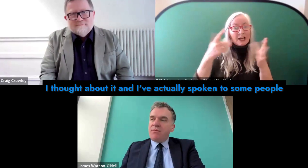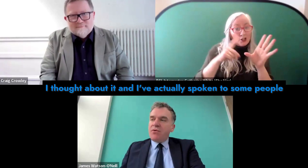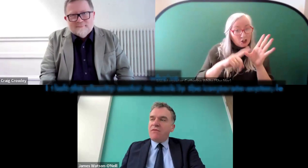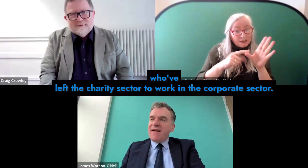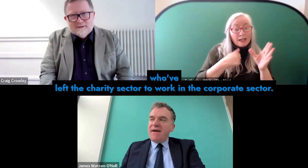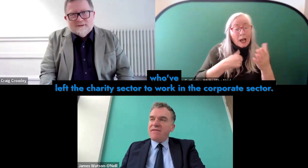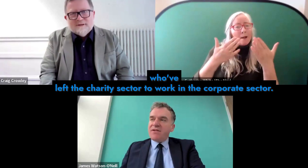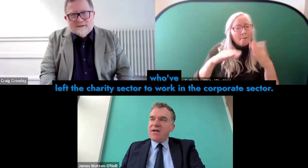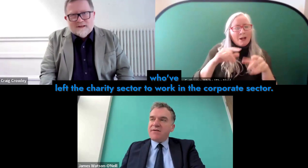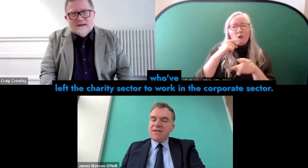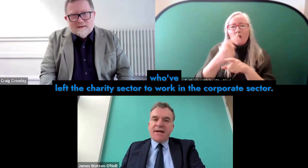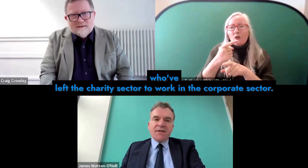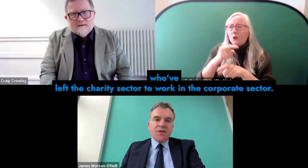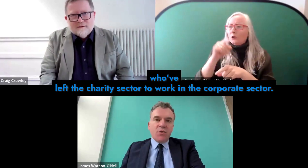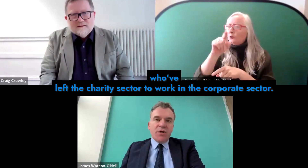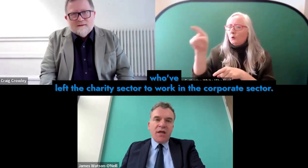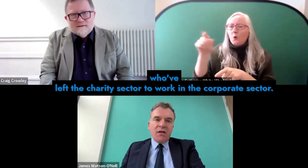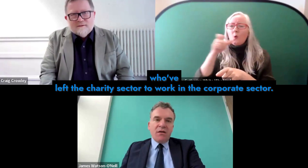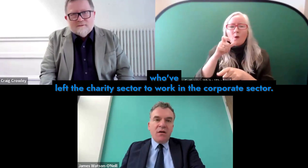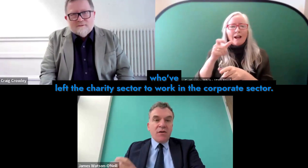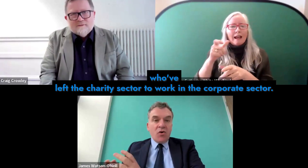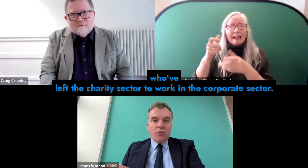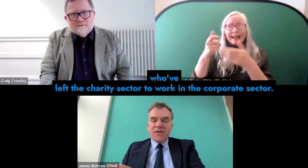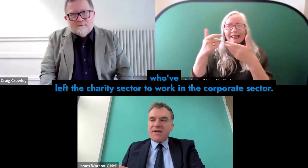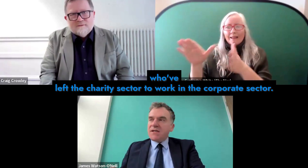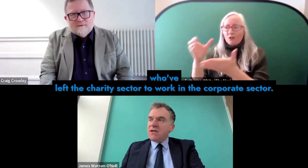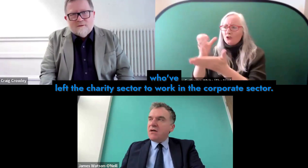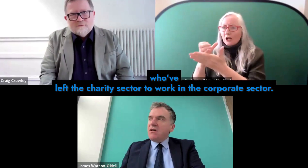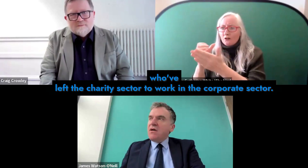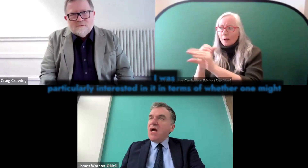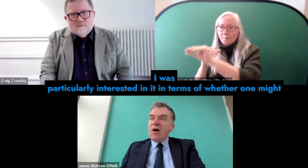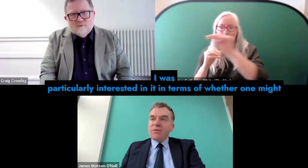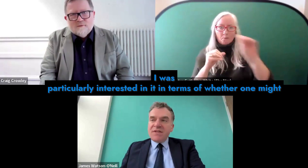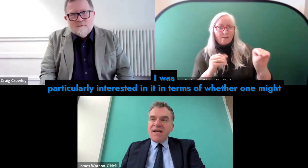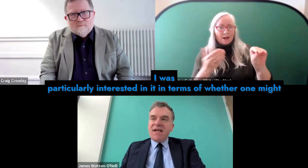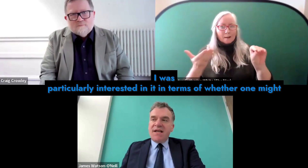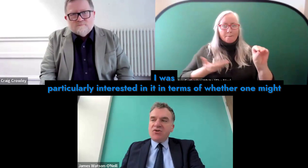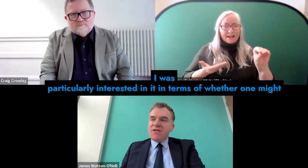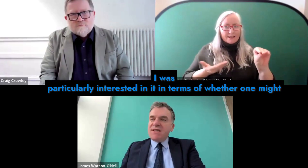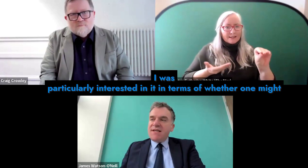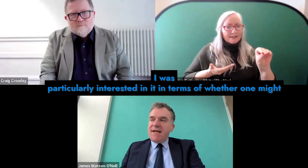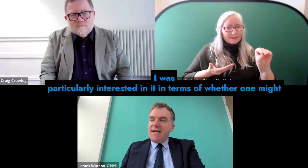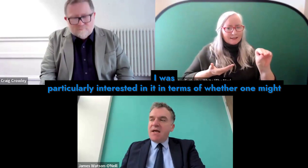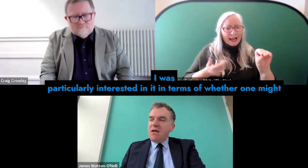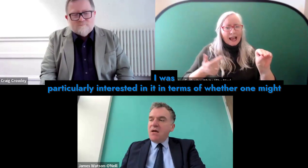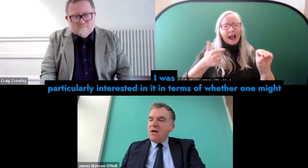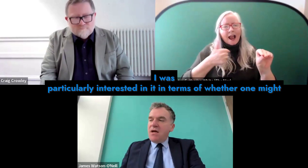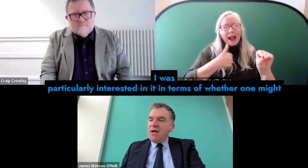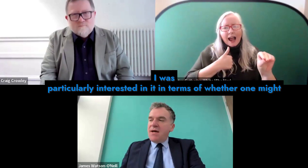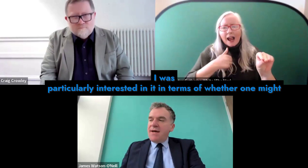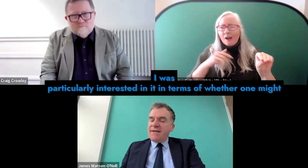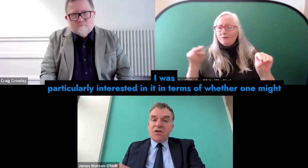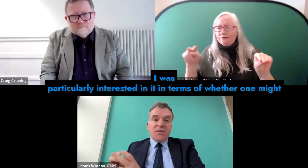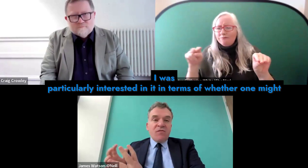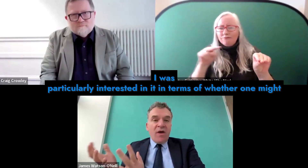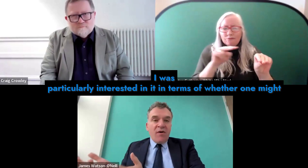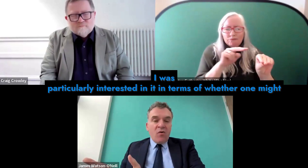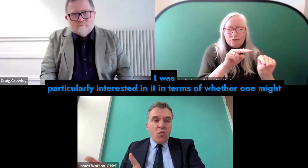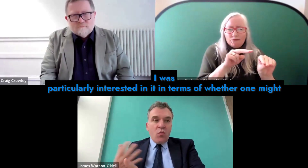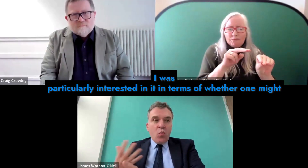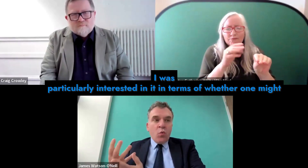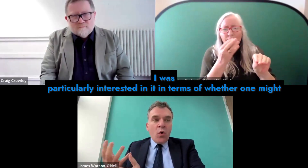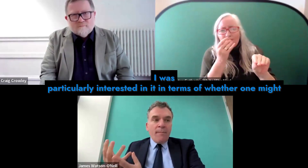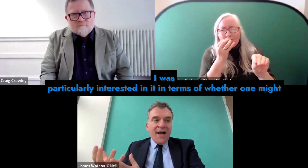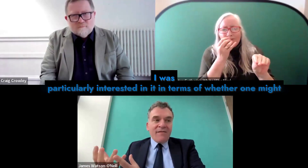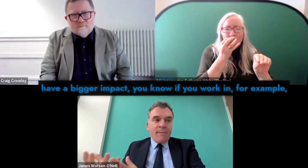spoken to some people who left the charity sector to work in the corporate sector. I was particularly interested in it in terms of